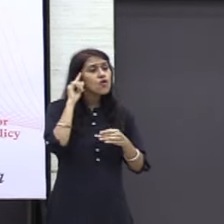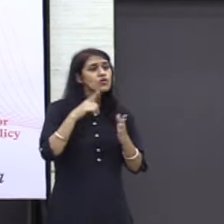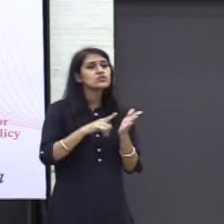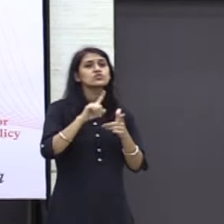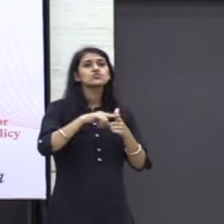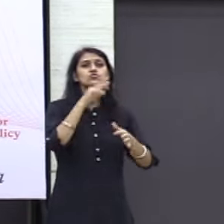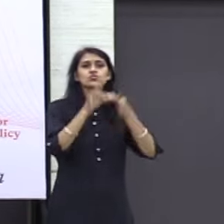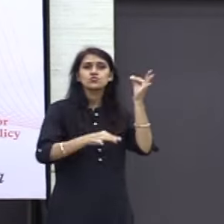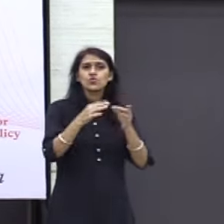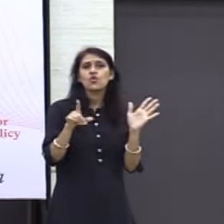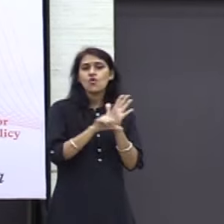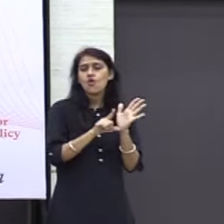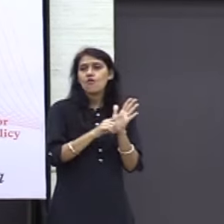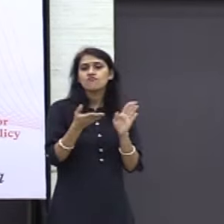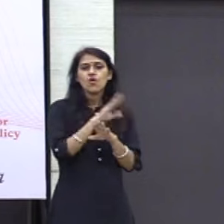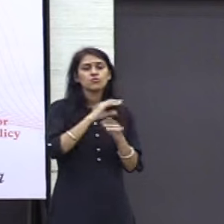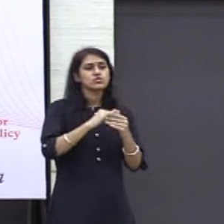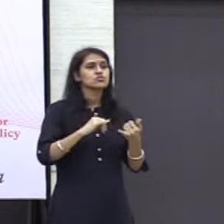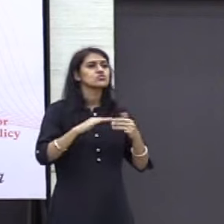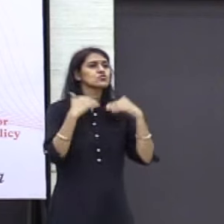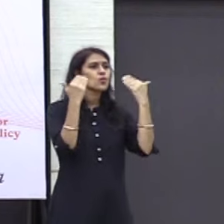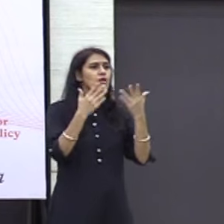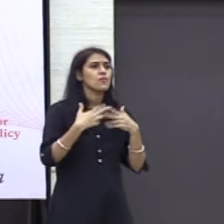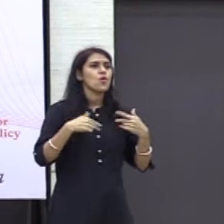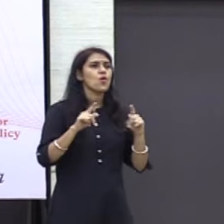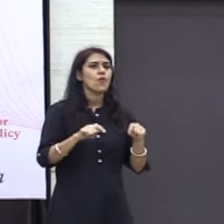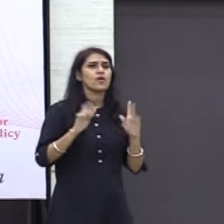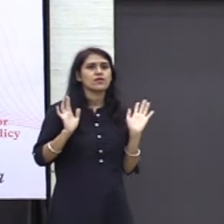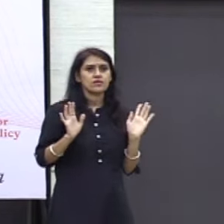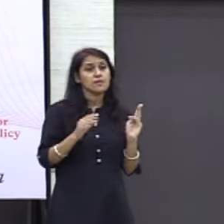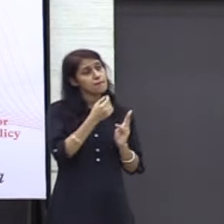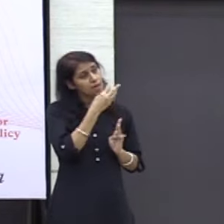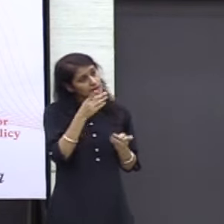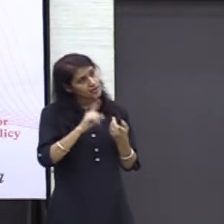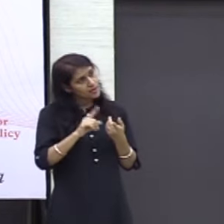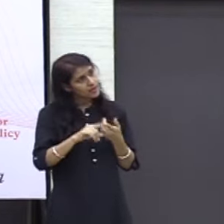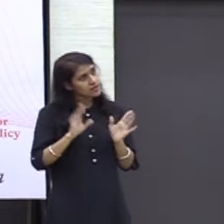pronouncements of the Supreme Court. They are inconsistent on many occasions.